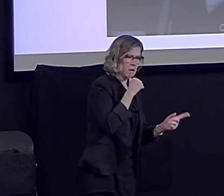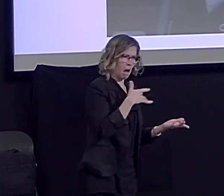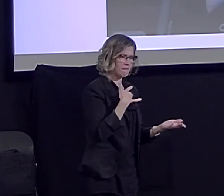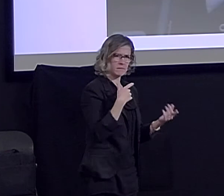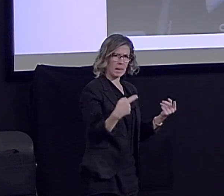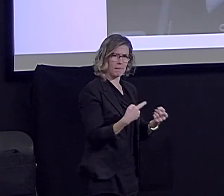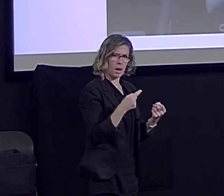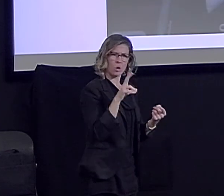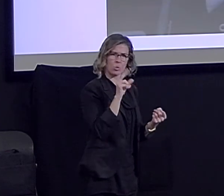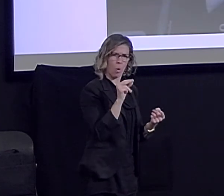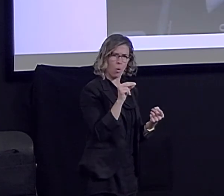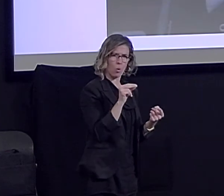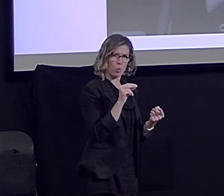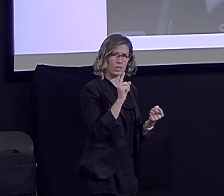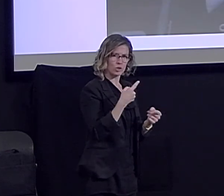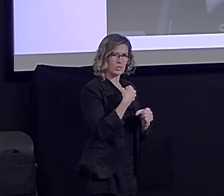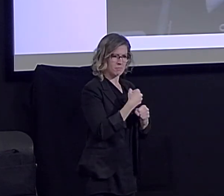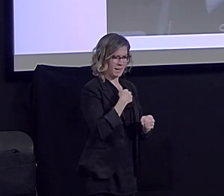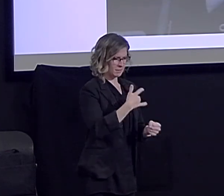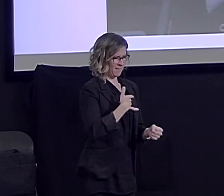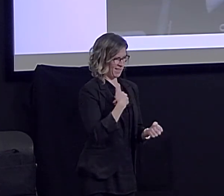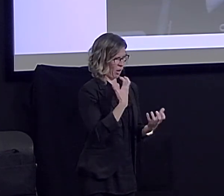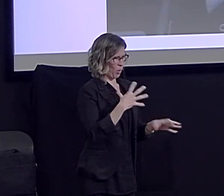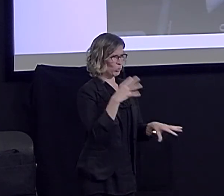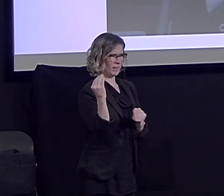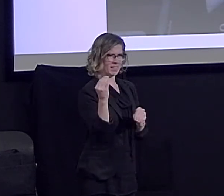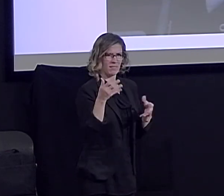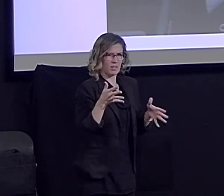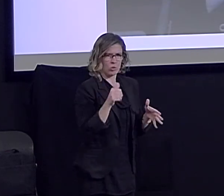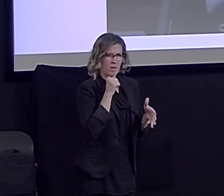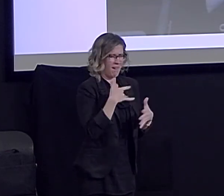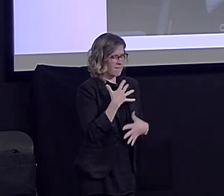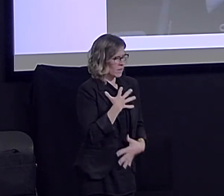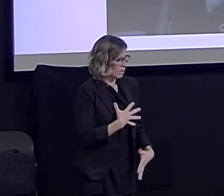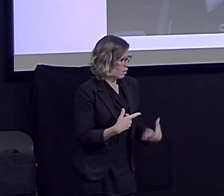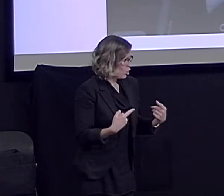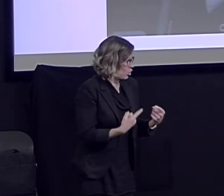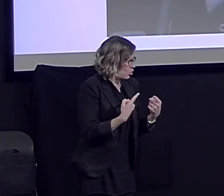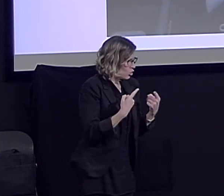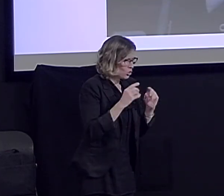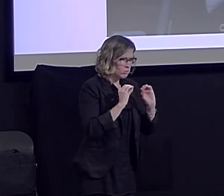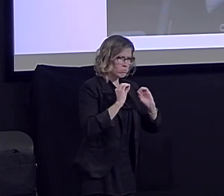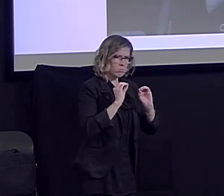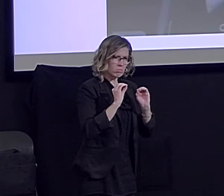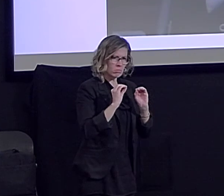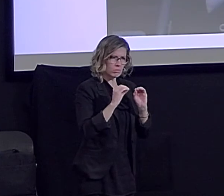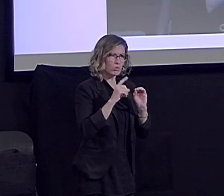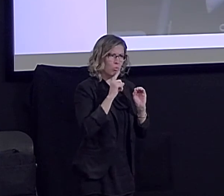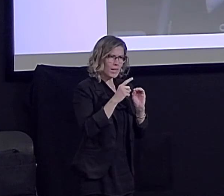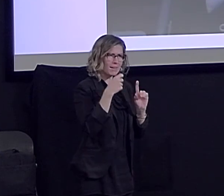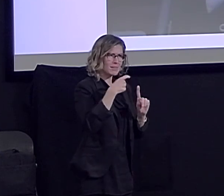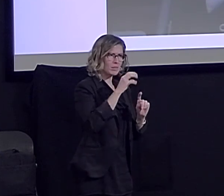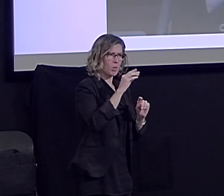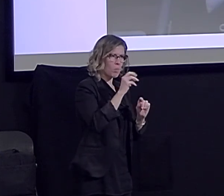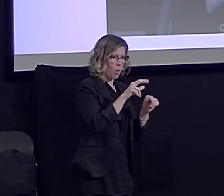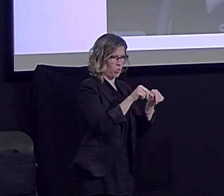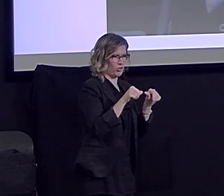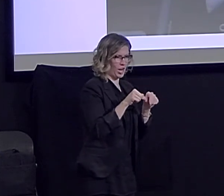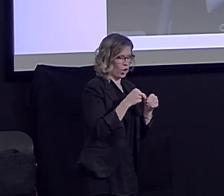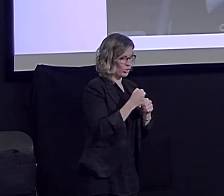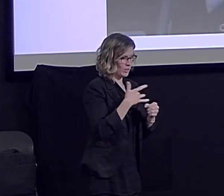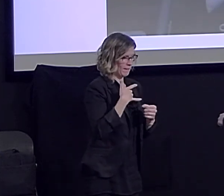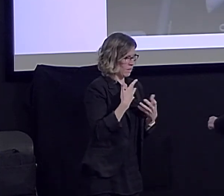which you want to go away. It's an area for going away. It's a motor area, very elementary to go.